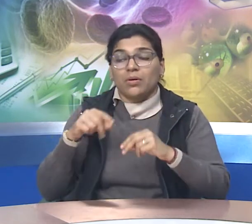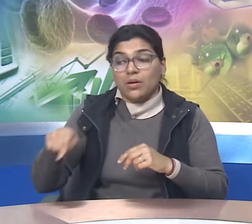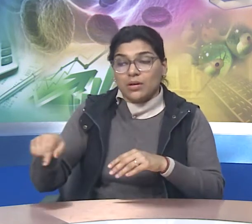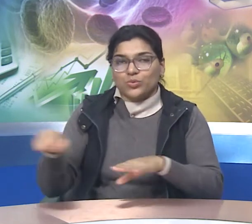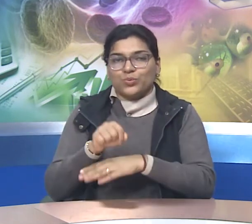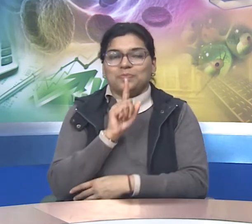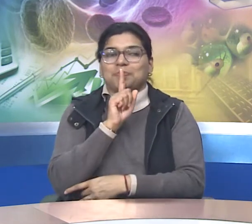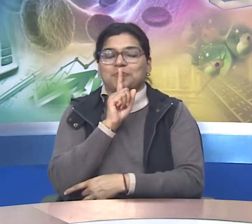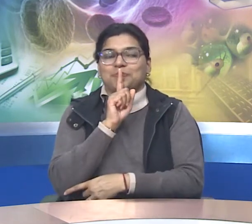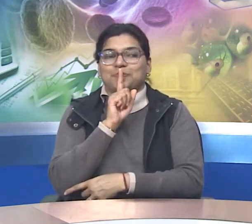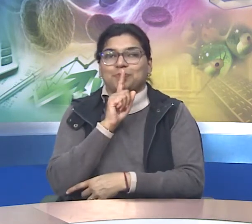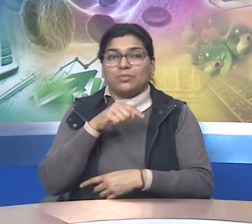When they stopped talking,